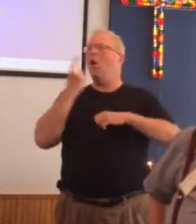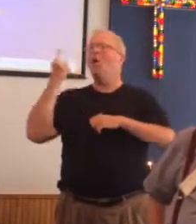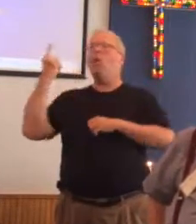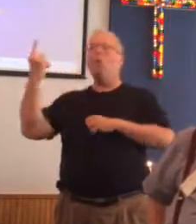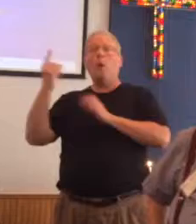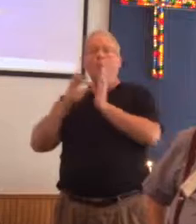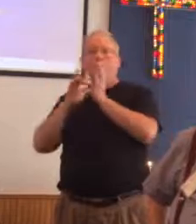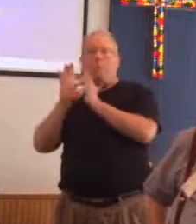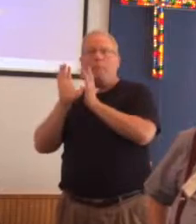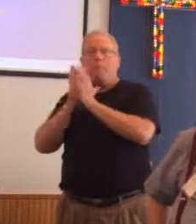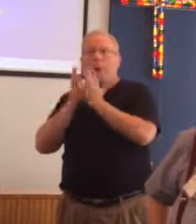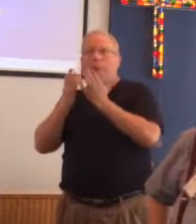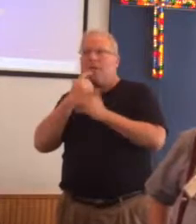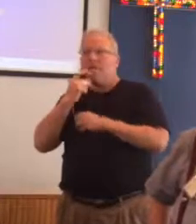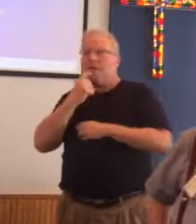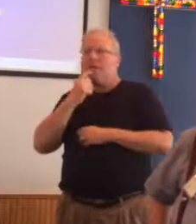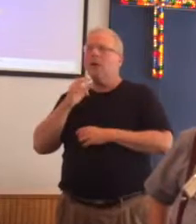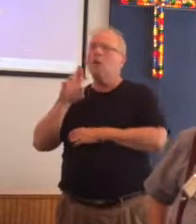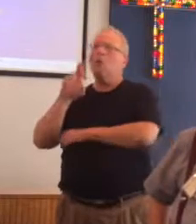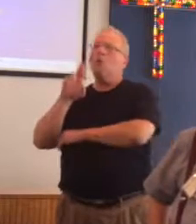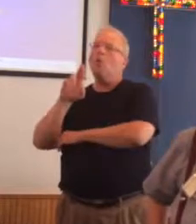Now,